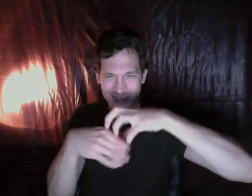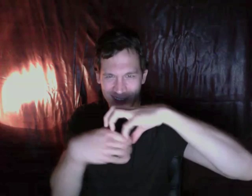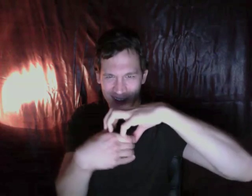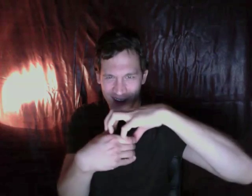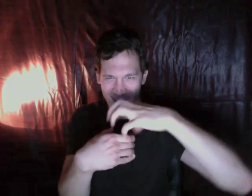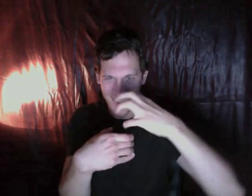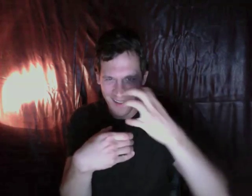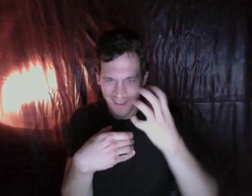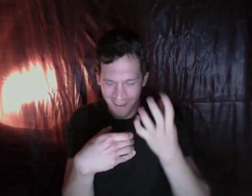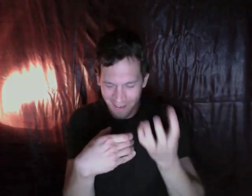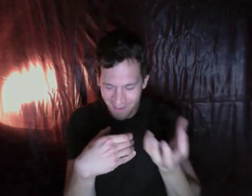jar.